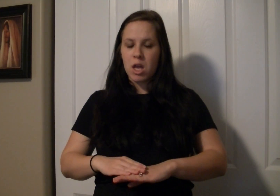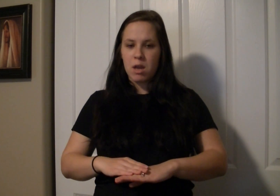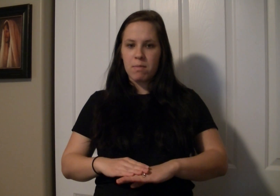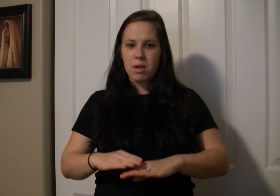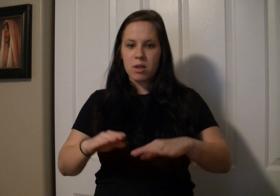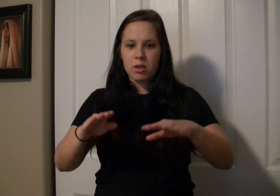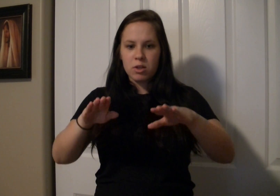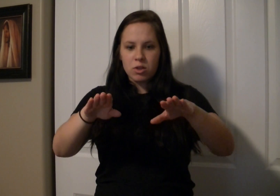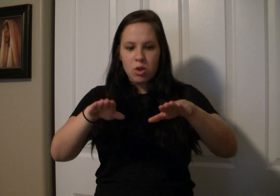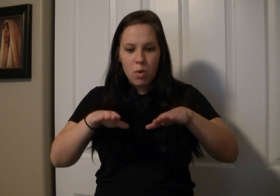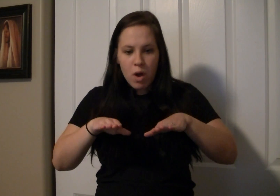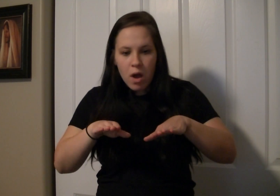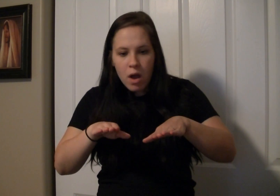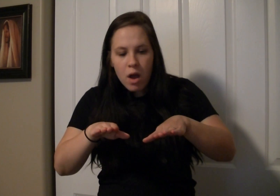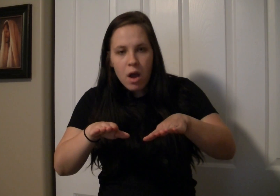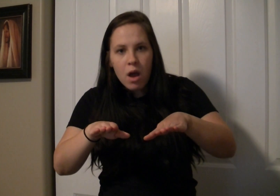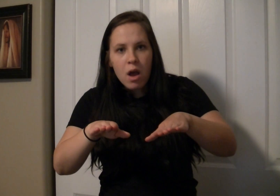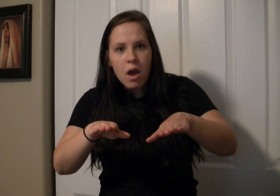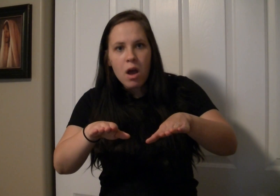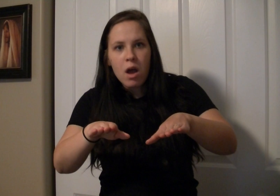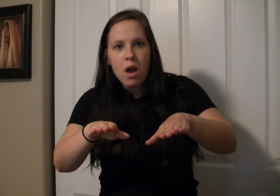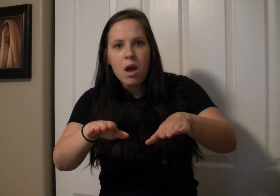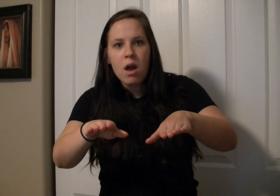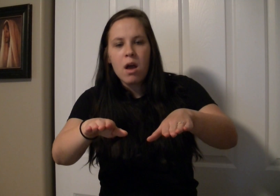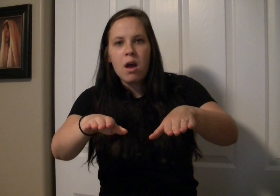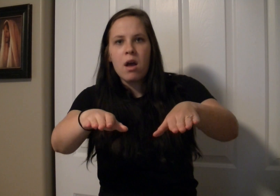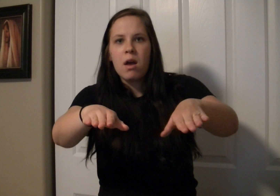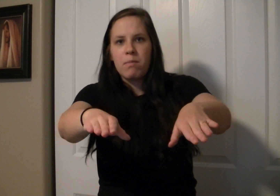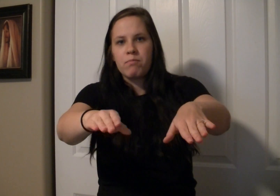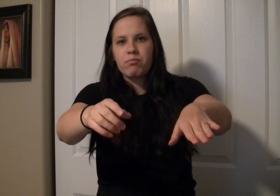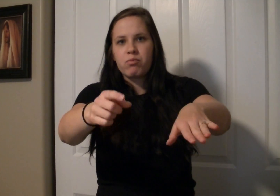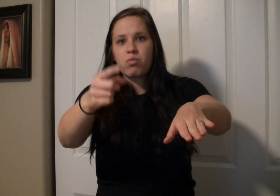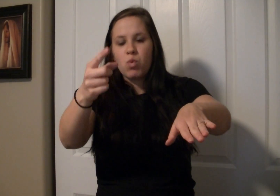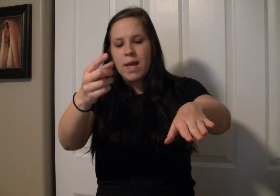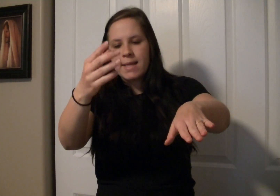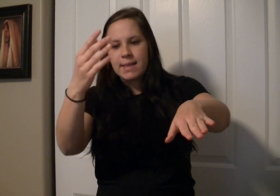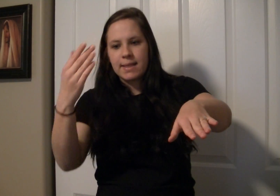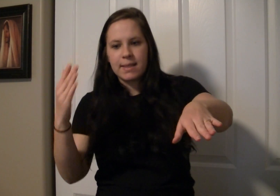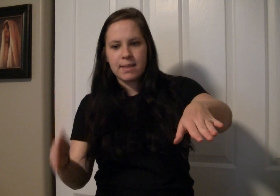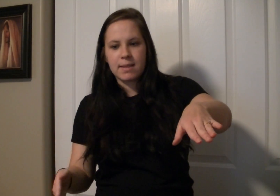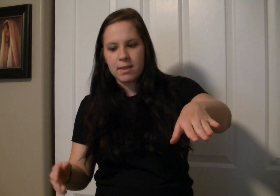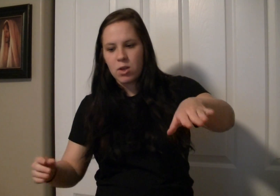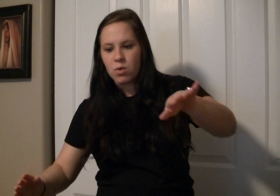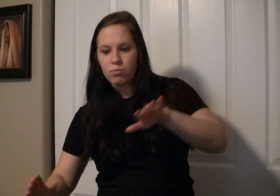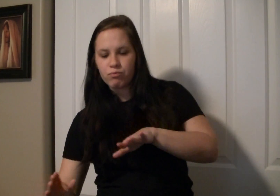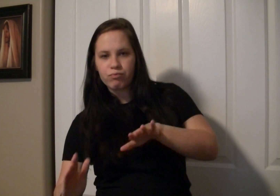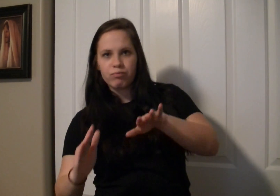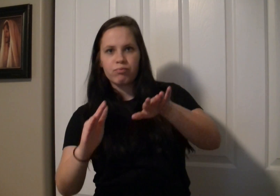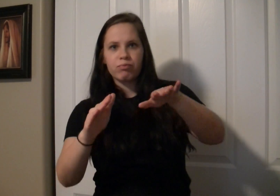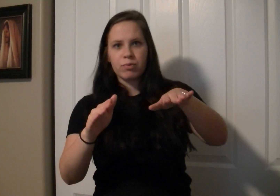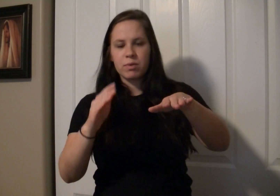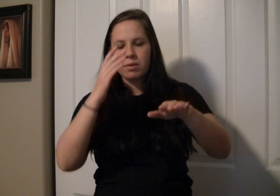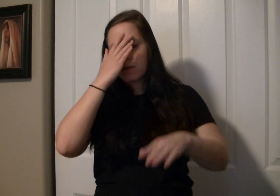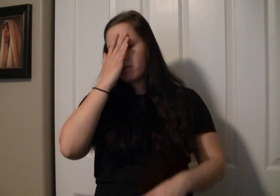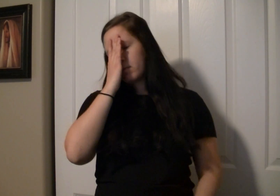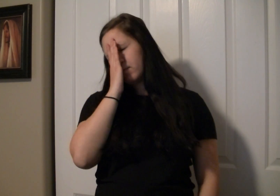side. Now, if you know anything about zippers, the top part of the zipper is kind of thick. So it's going